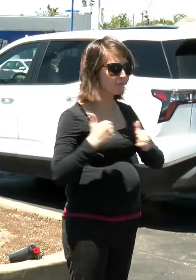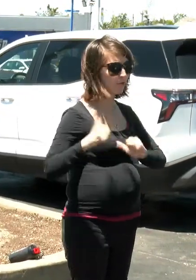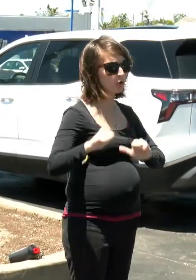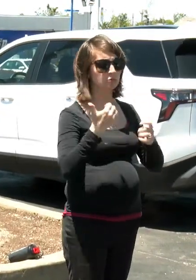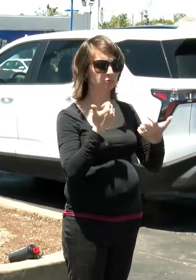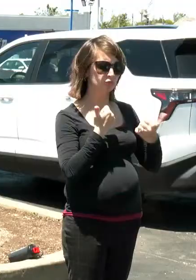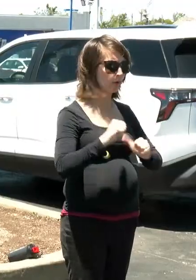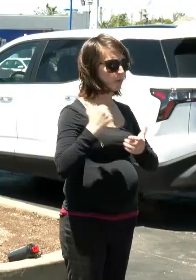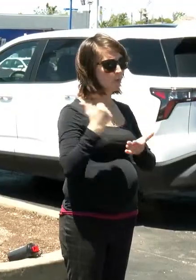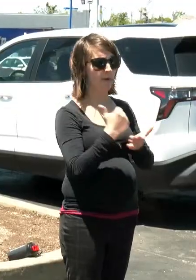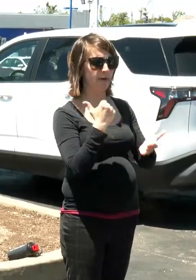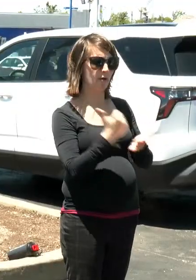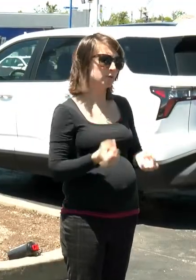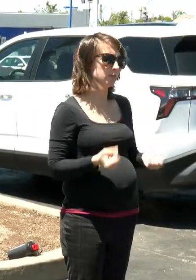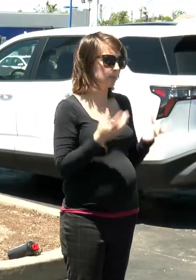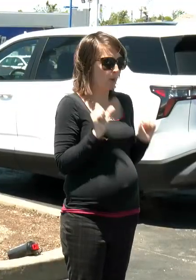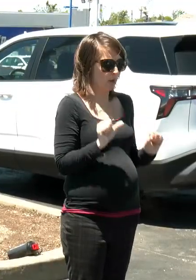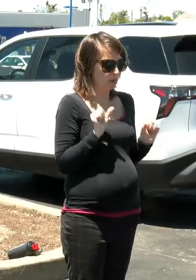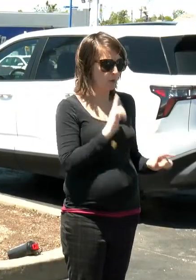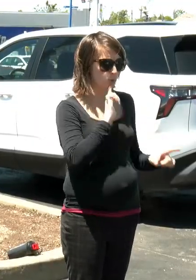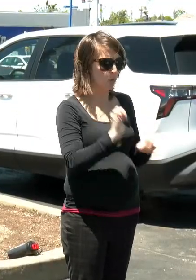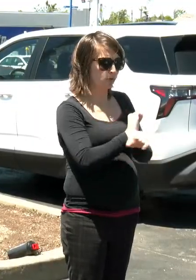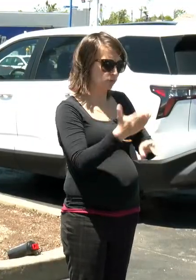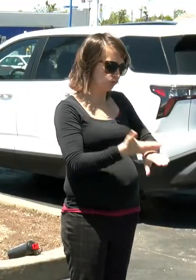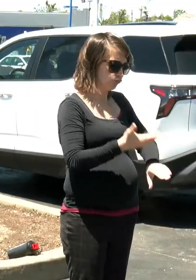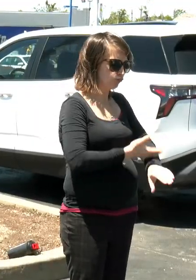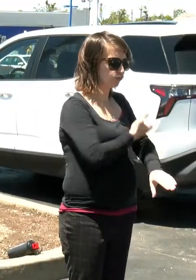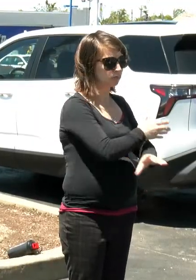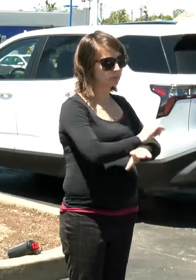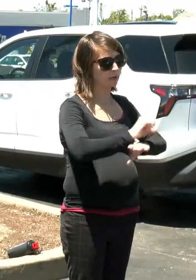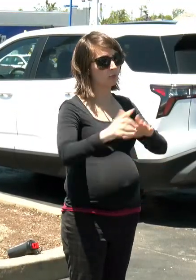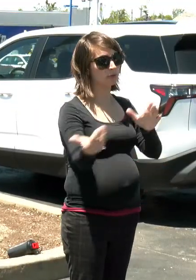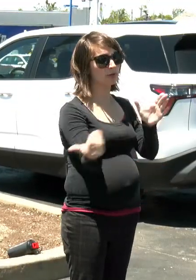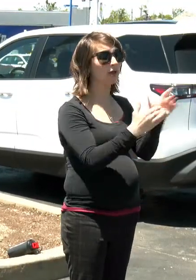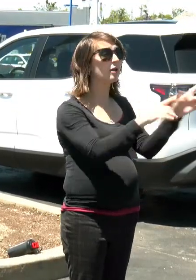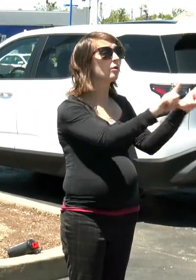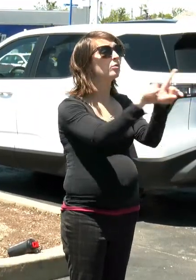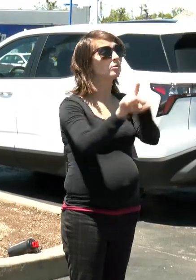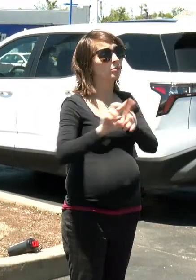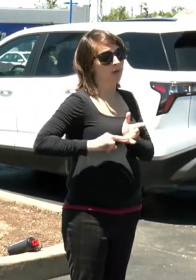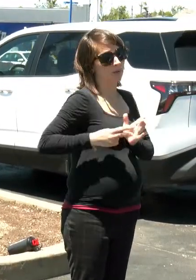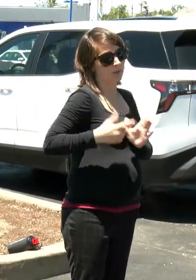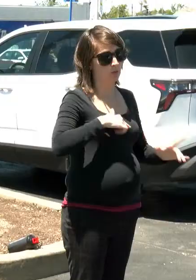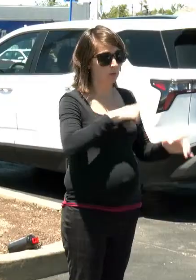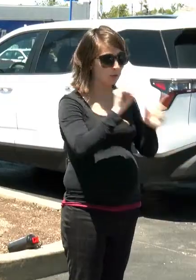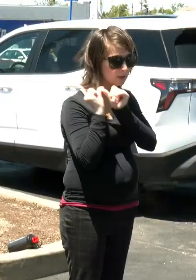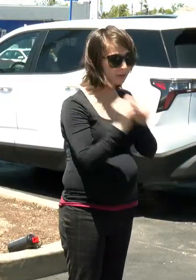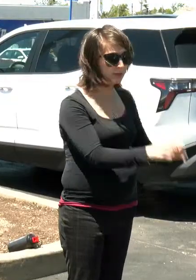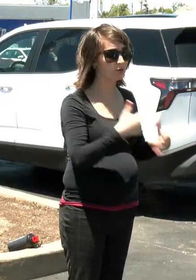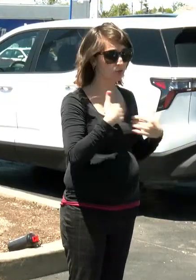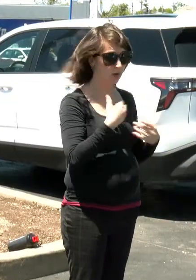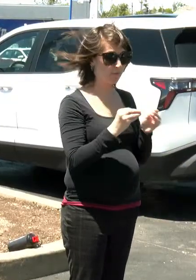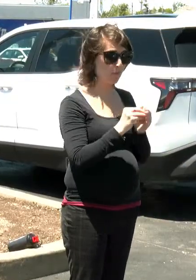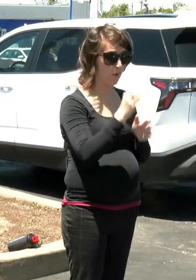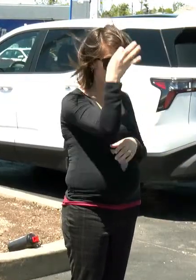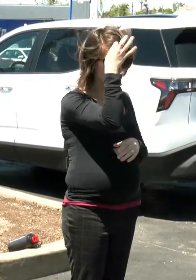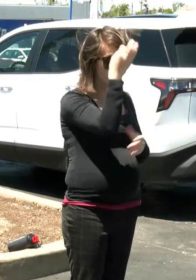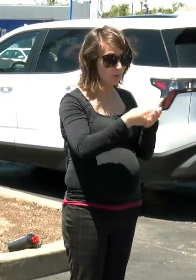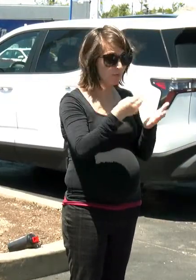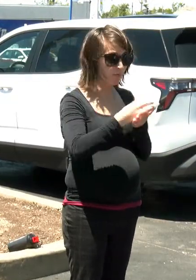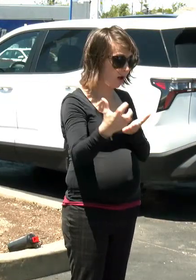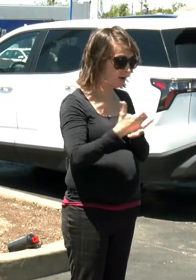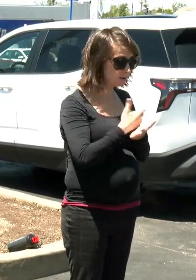every effort that we can to rebuild St. Louis. This also means that we are continuing to push for federal funds.